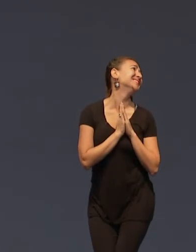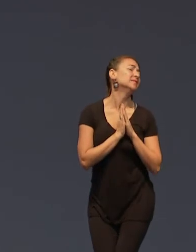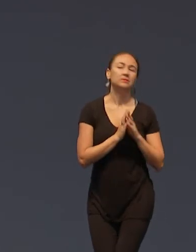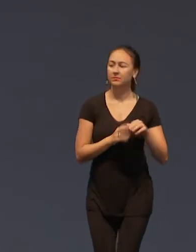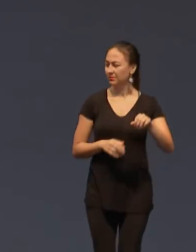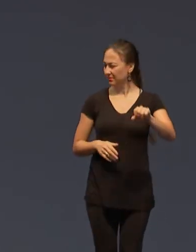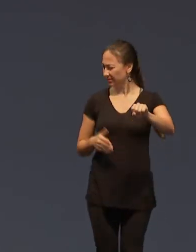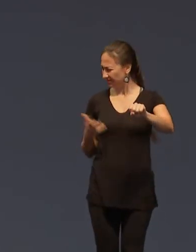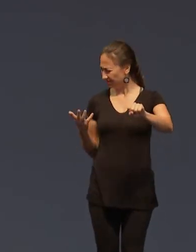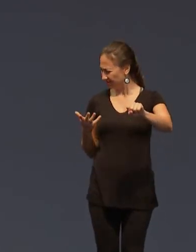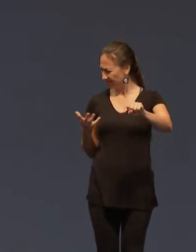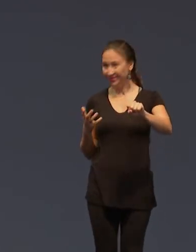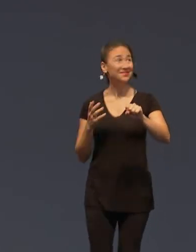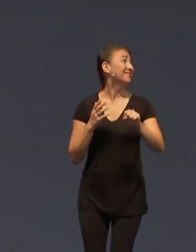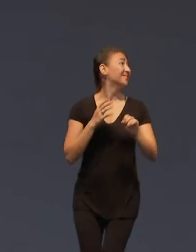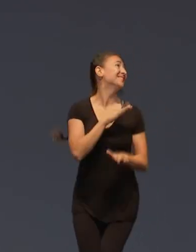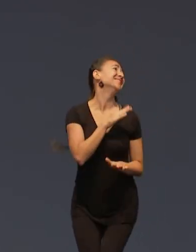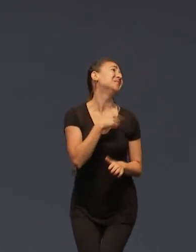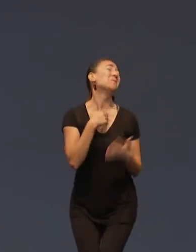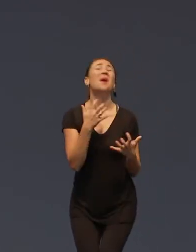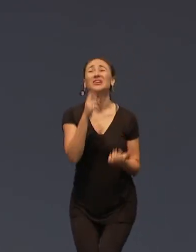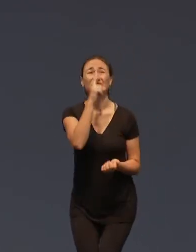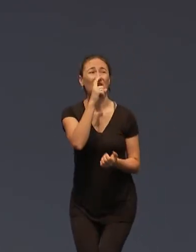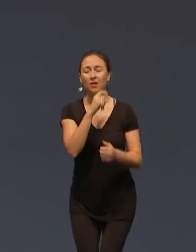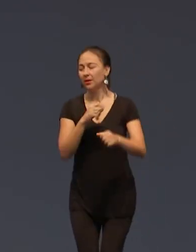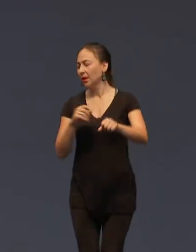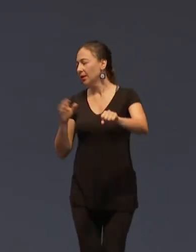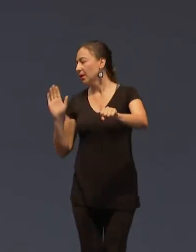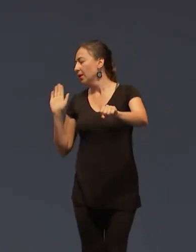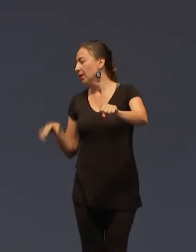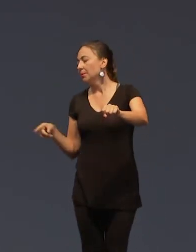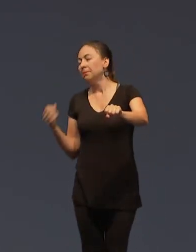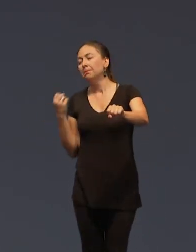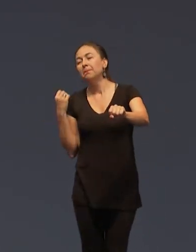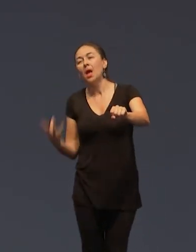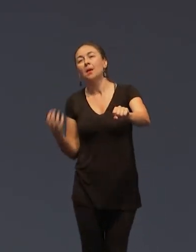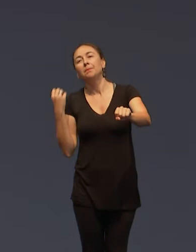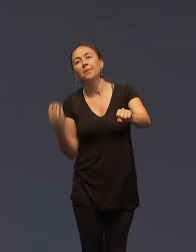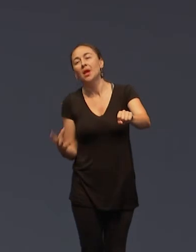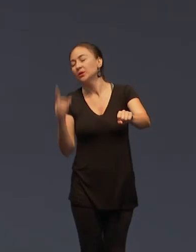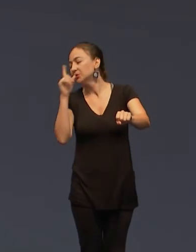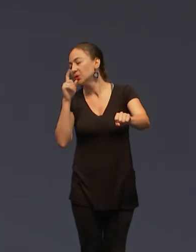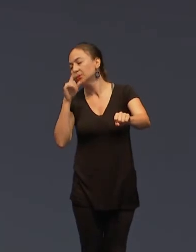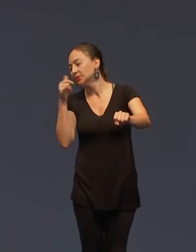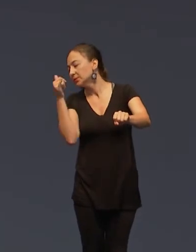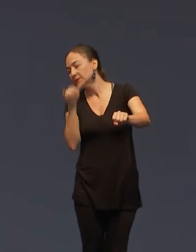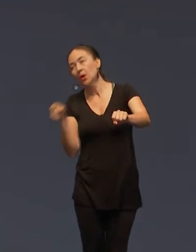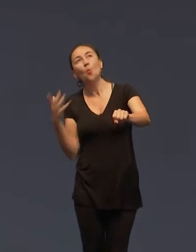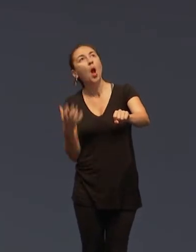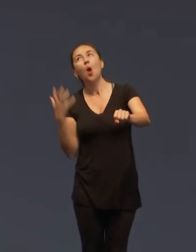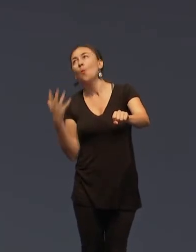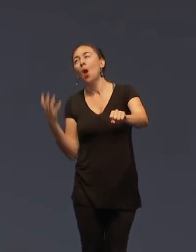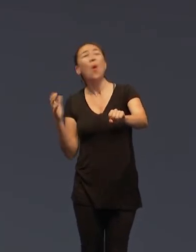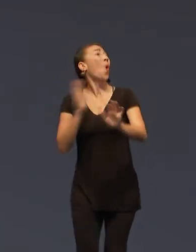Hey, Dad. Hey, Dad. I want to get a doll. Oh, honey, you have plenty of